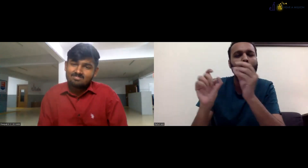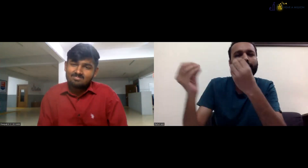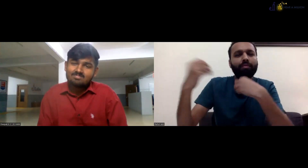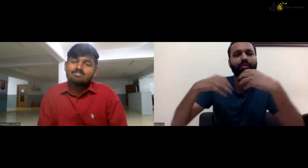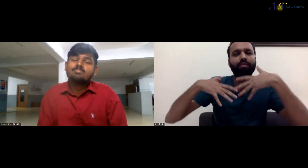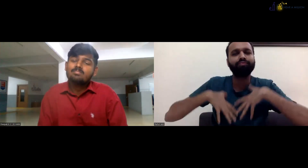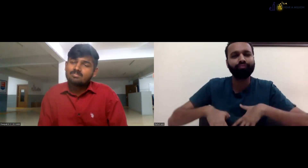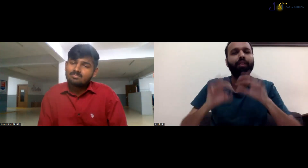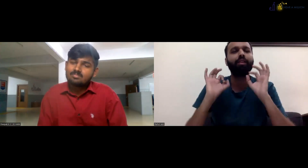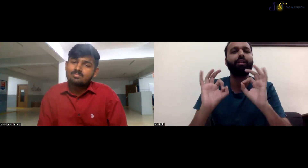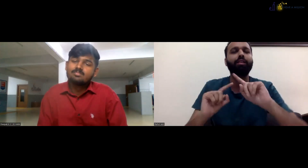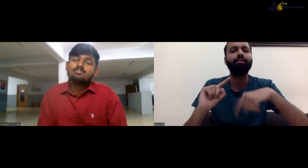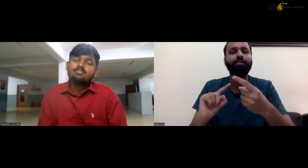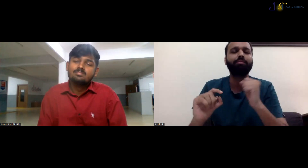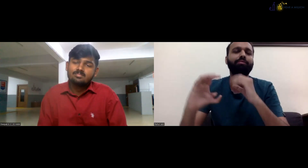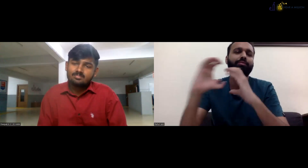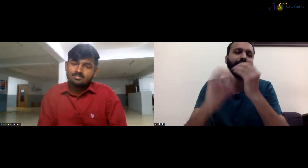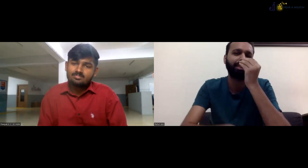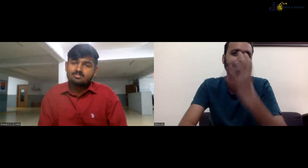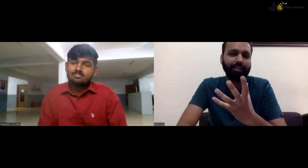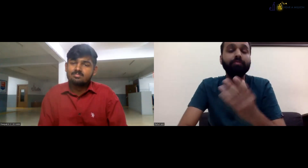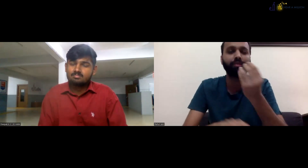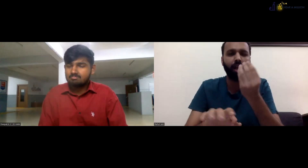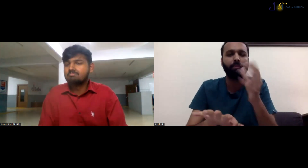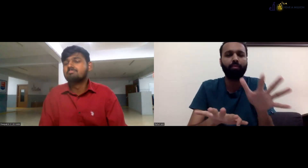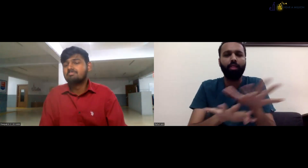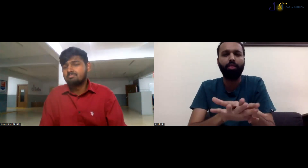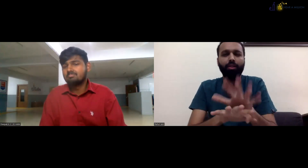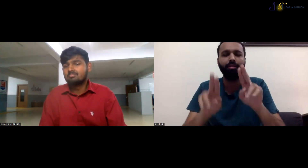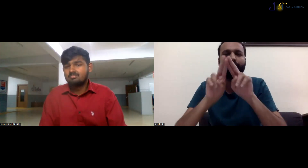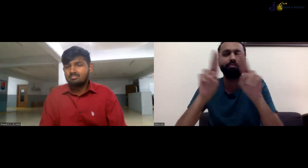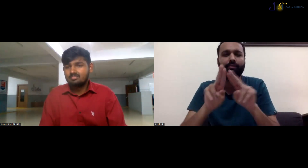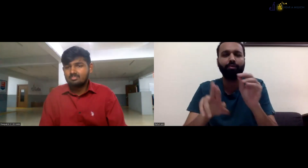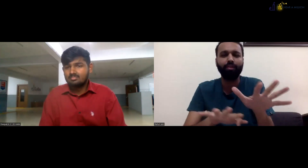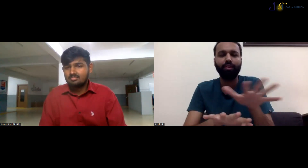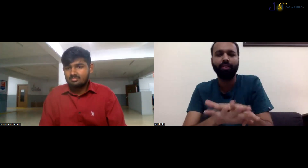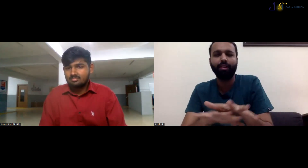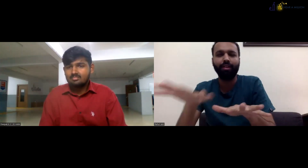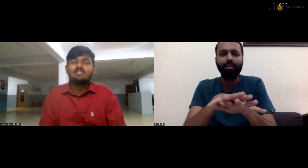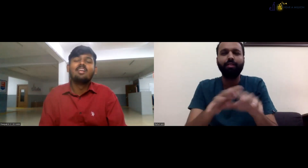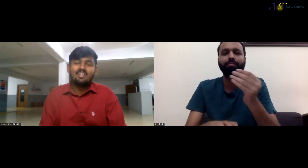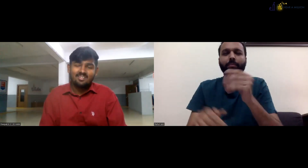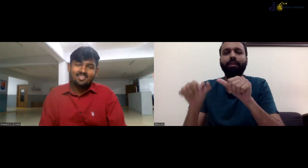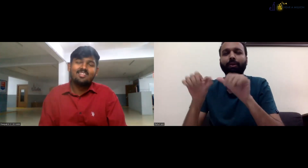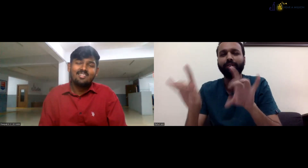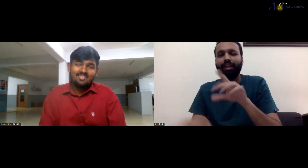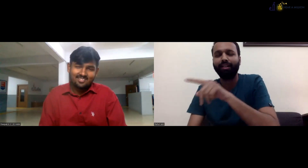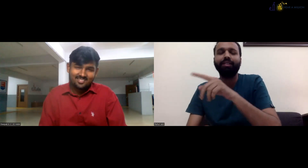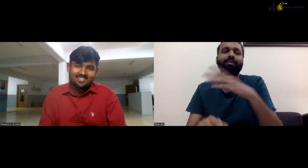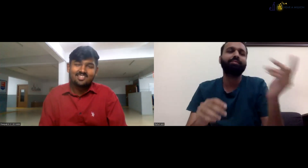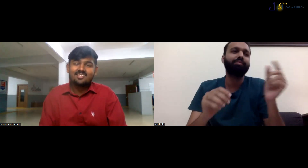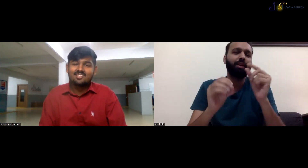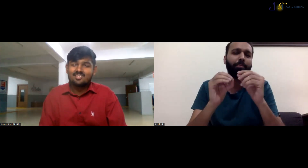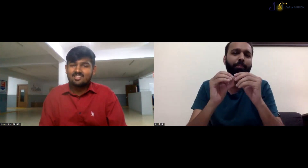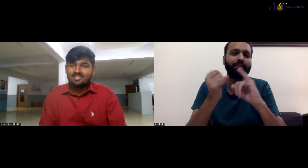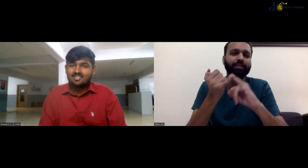support you. You pick up the general or the most used conversations, and after that, it helps. But I would also say